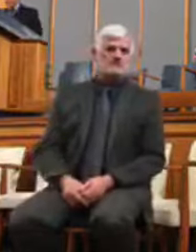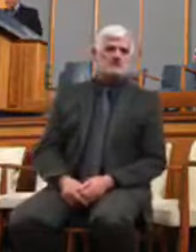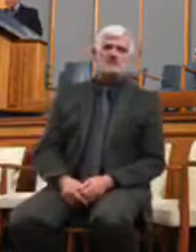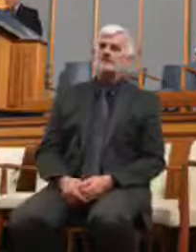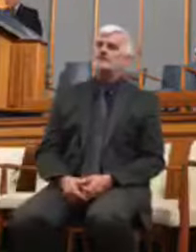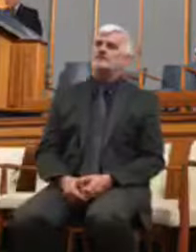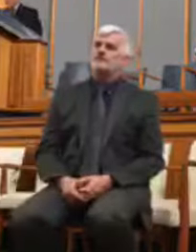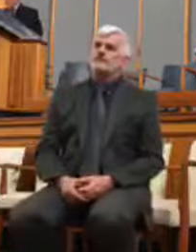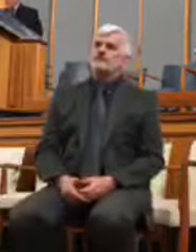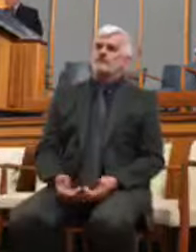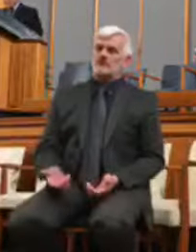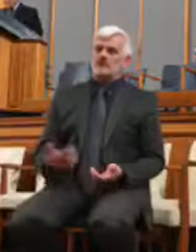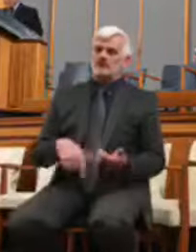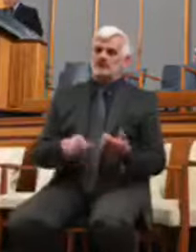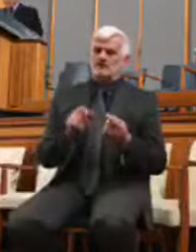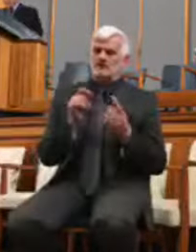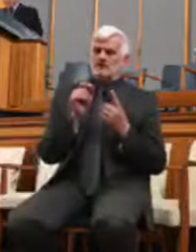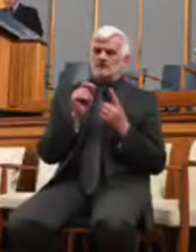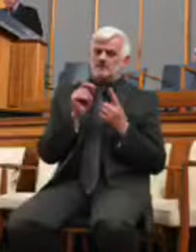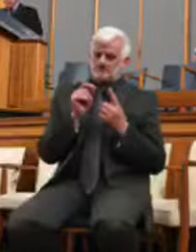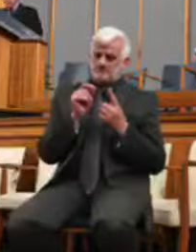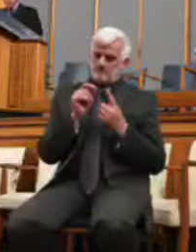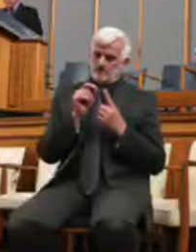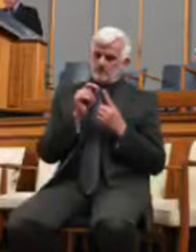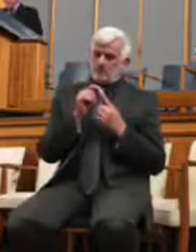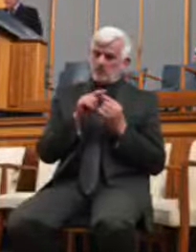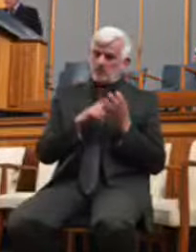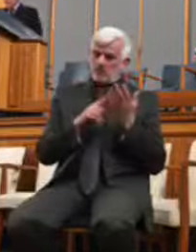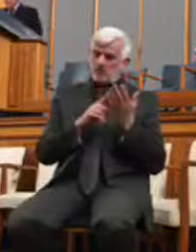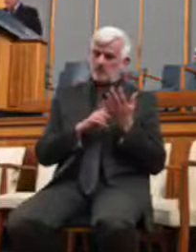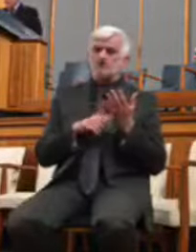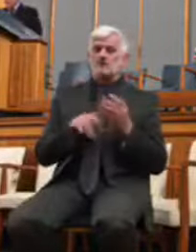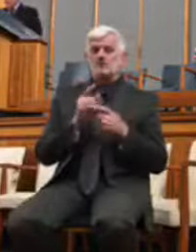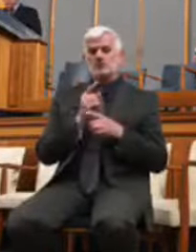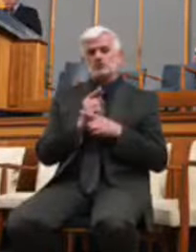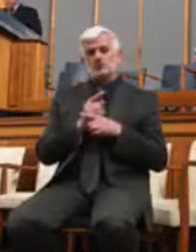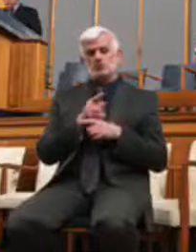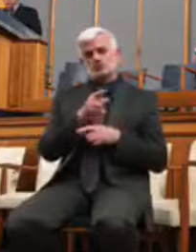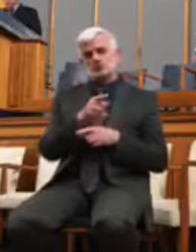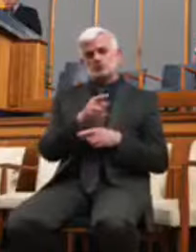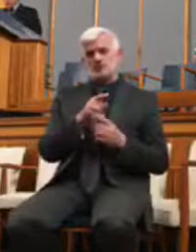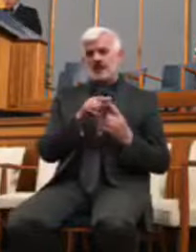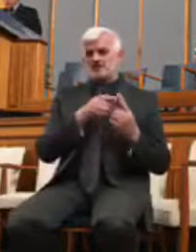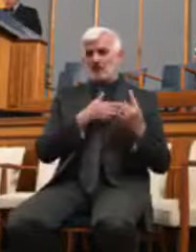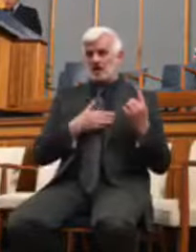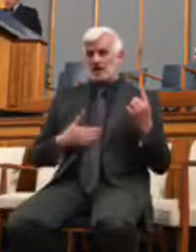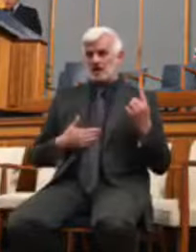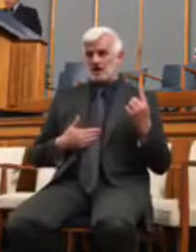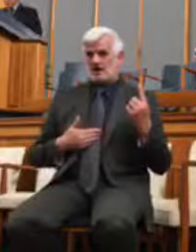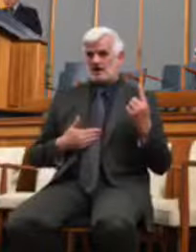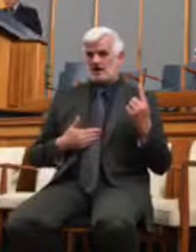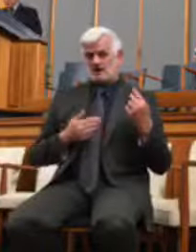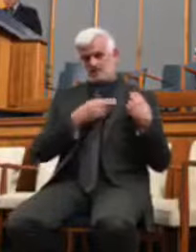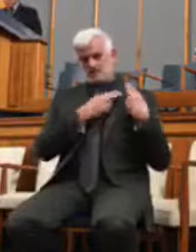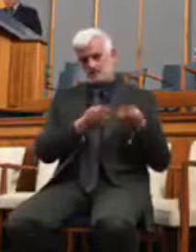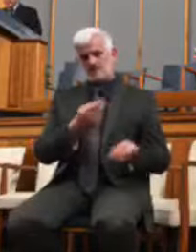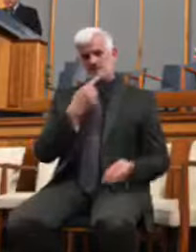verse 21, testifying both to the Jews and also to the Greeks,